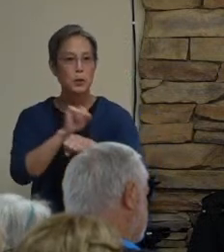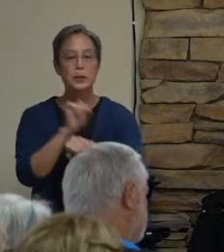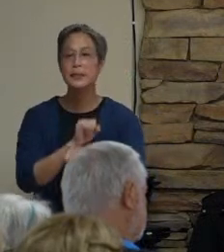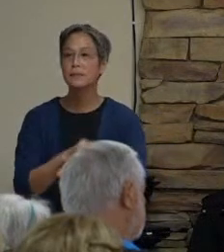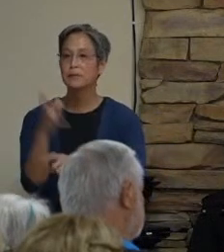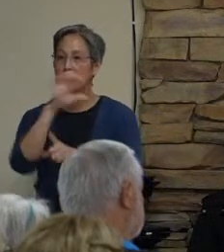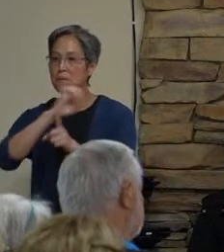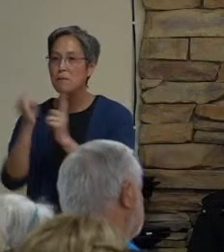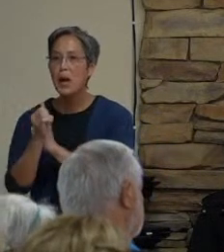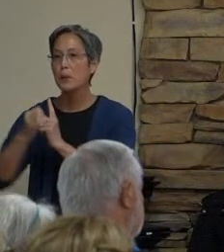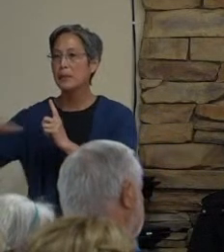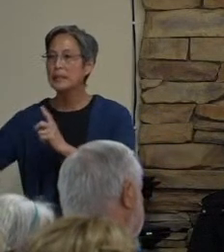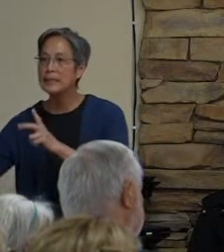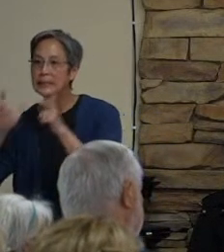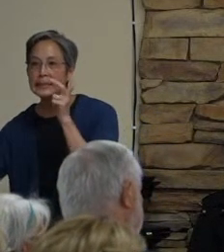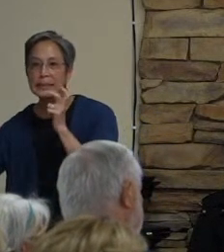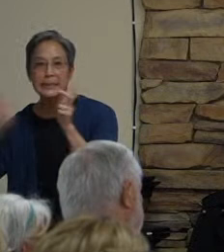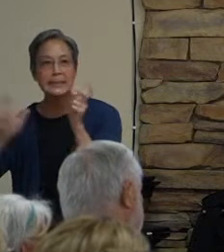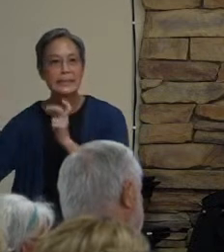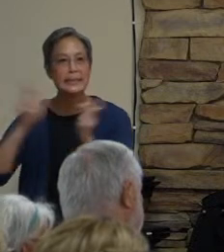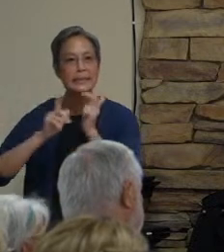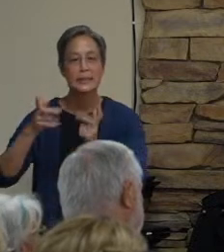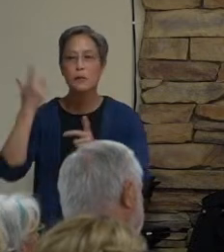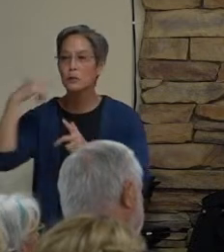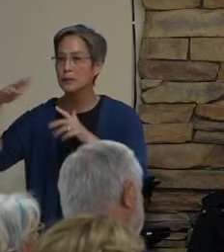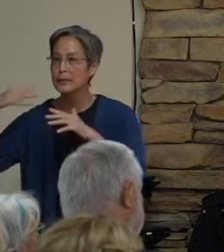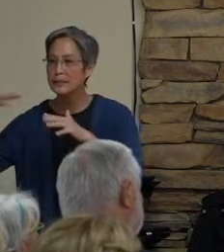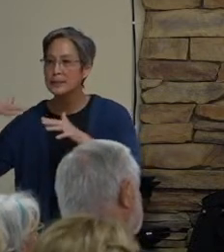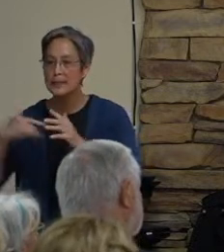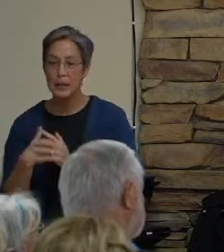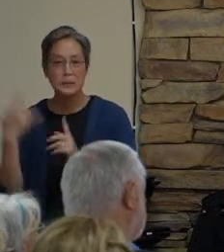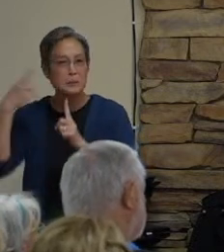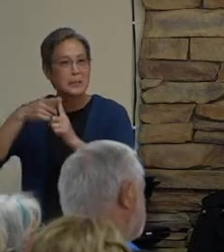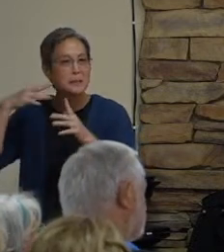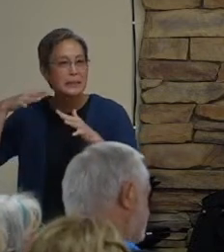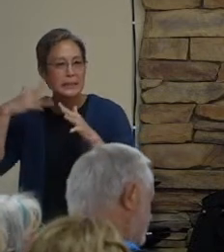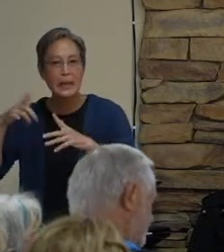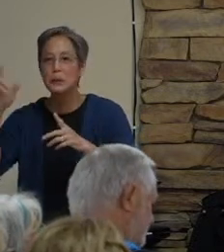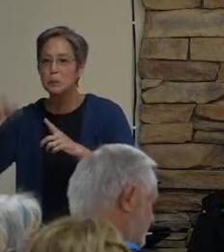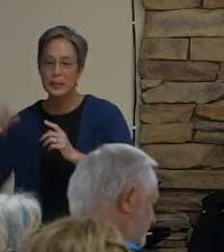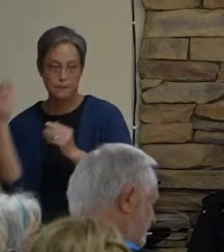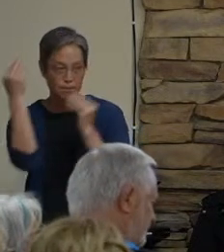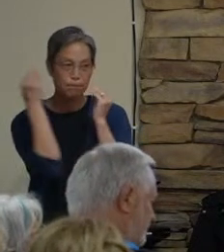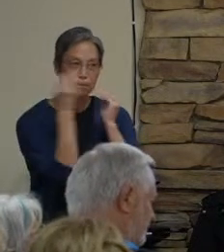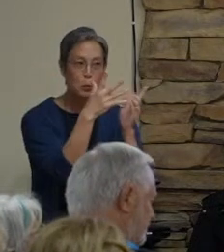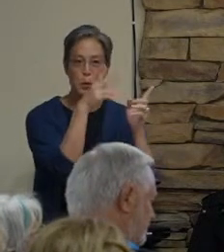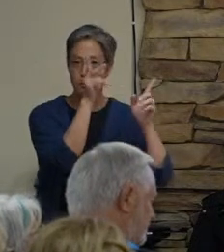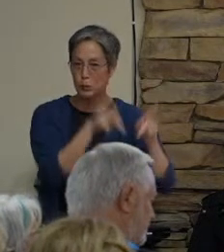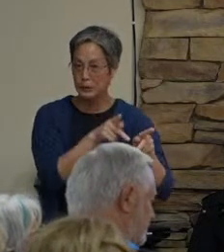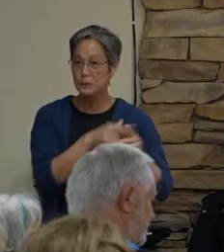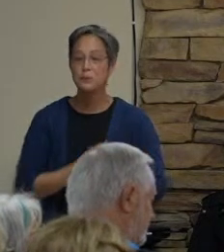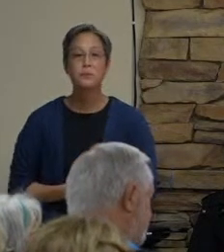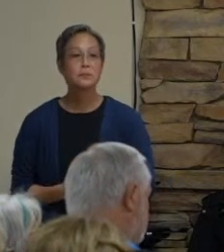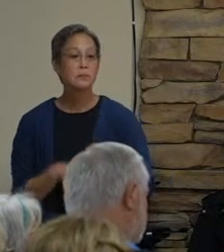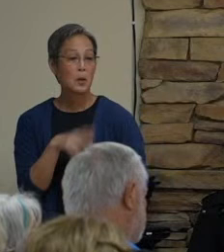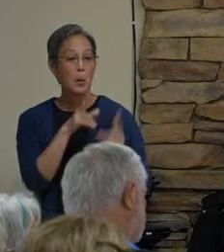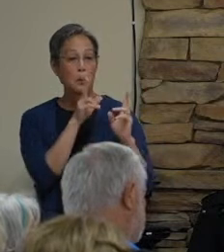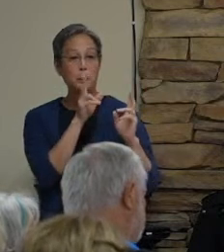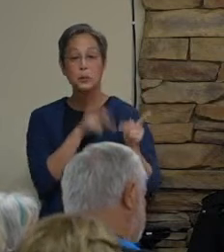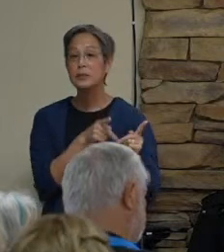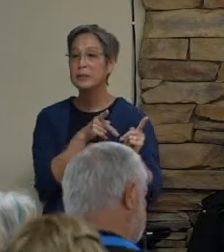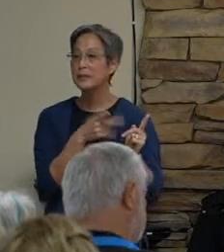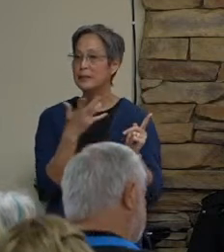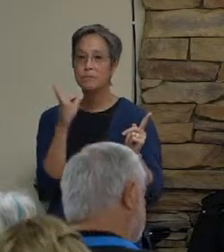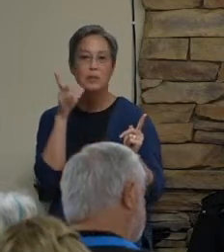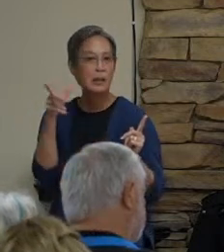their environment and listening closely for specific sounds that they're trained to alert to. Their partner is not going to hear